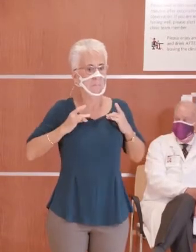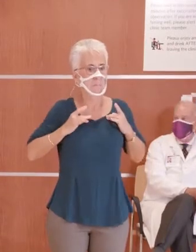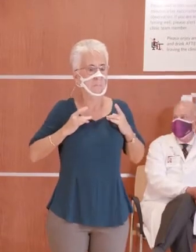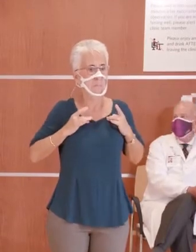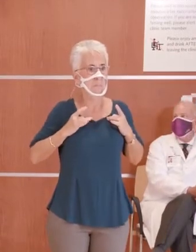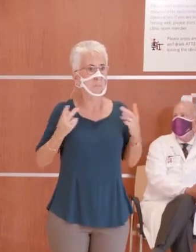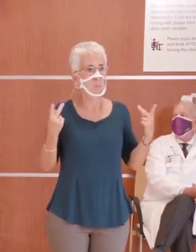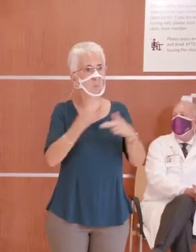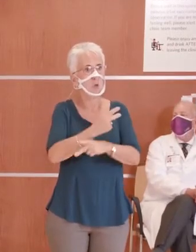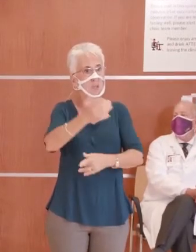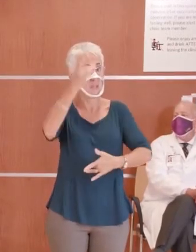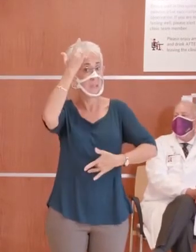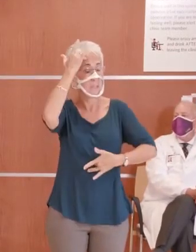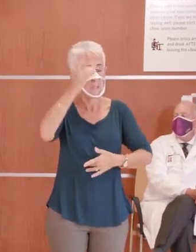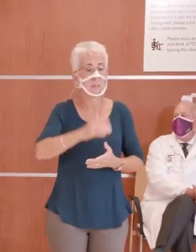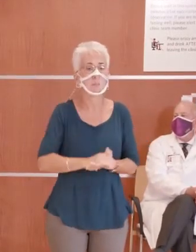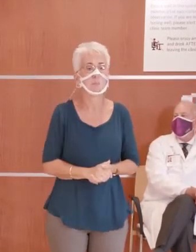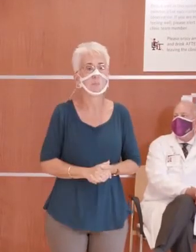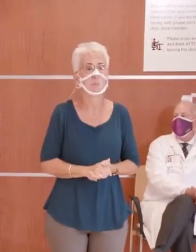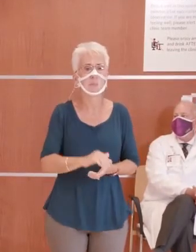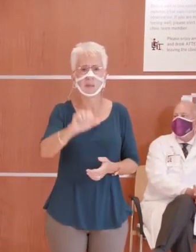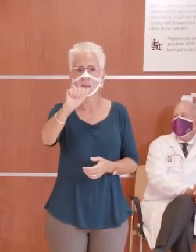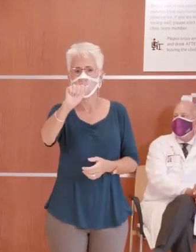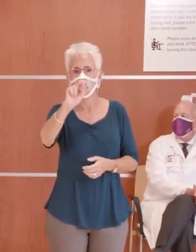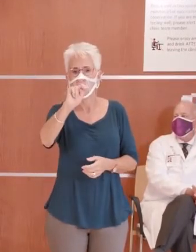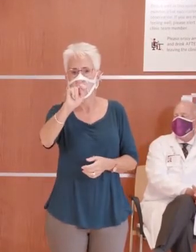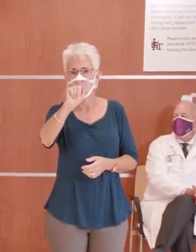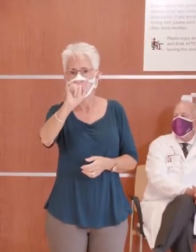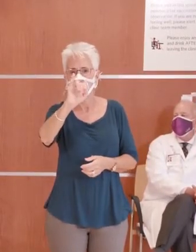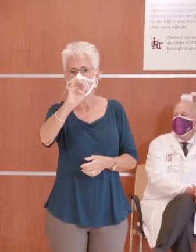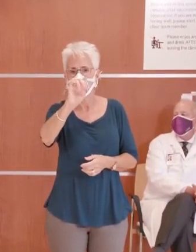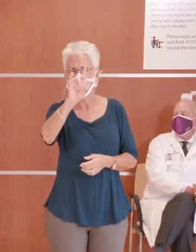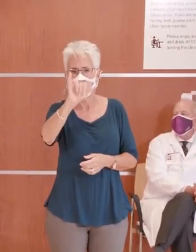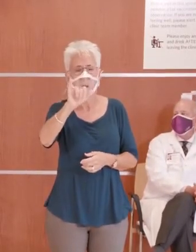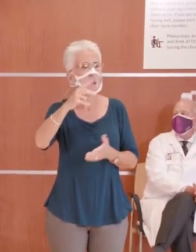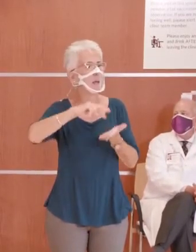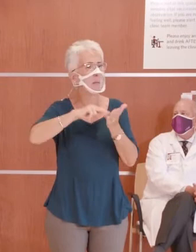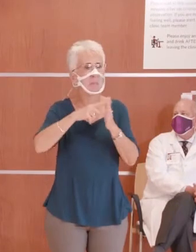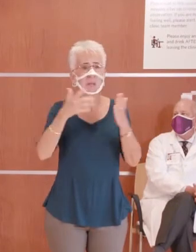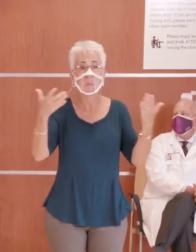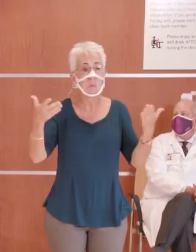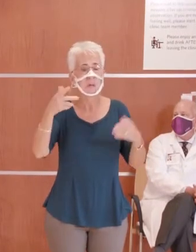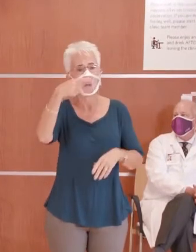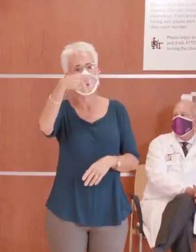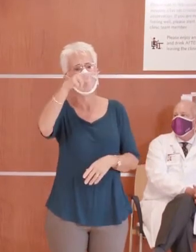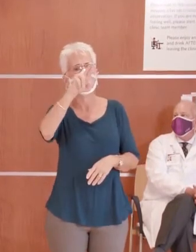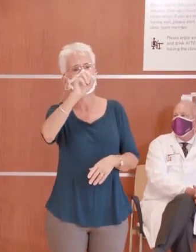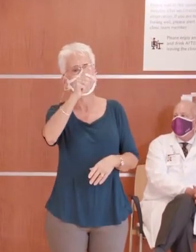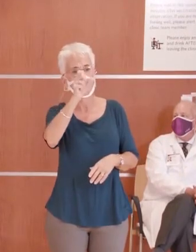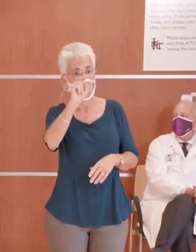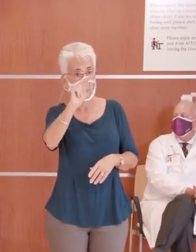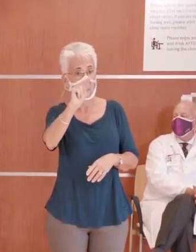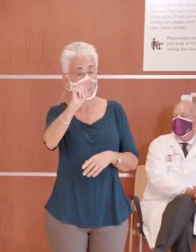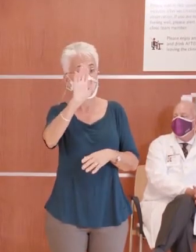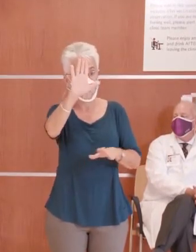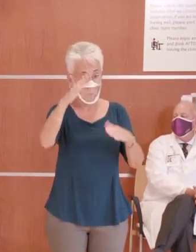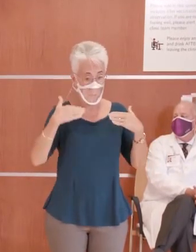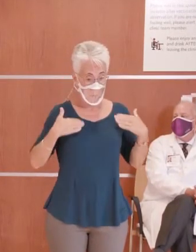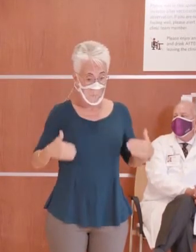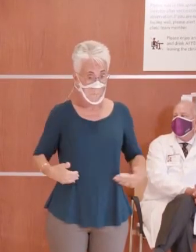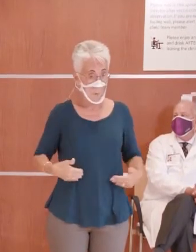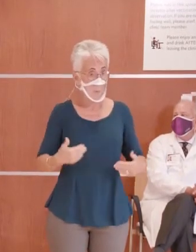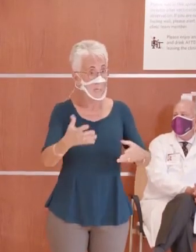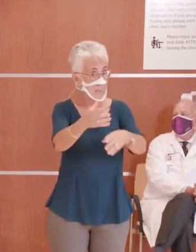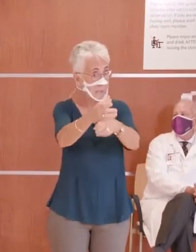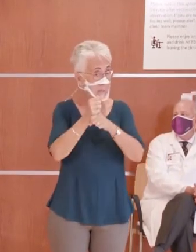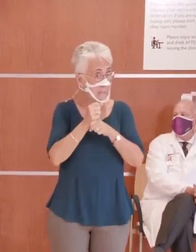sick. So antibodies are proteins that your body produces in response to an infection or a vaccine.